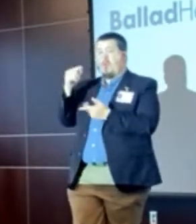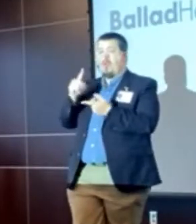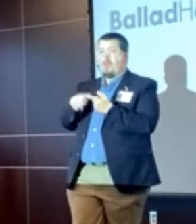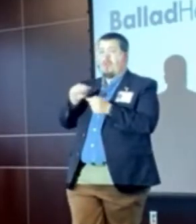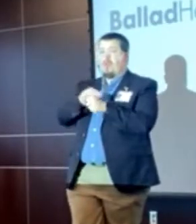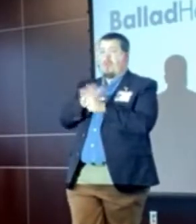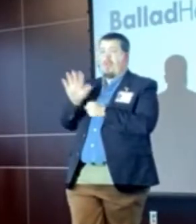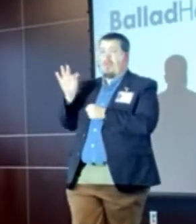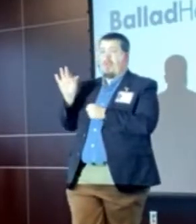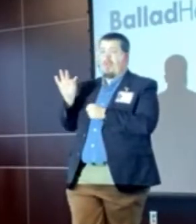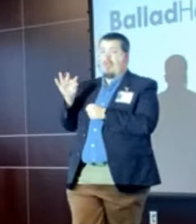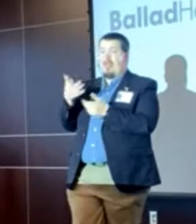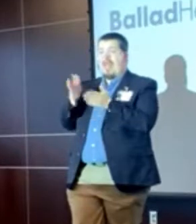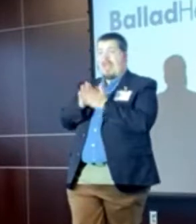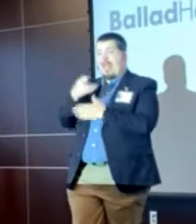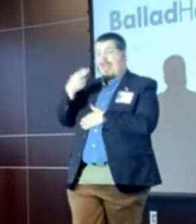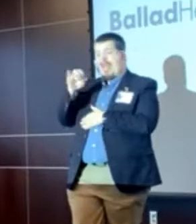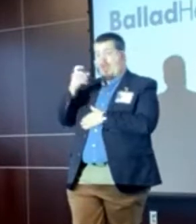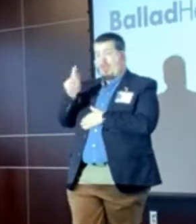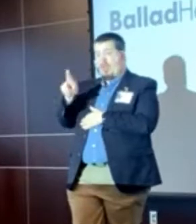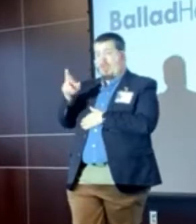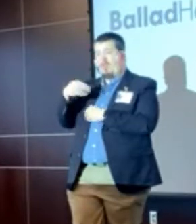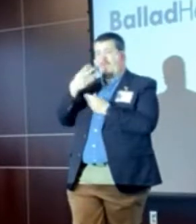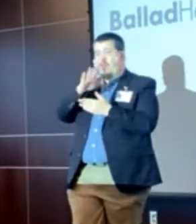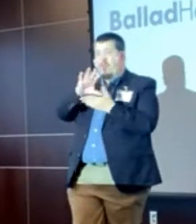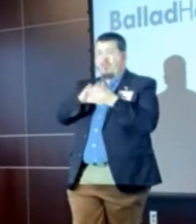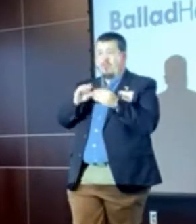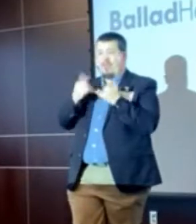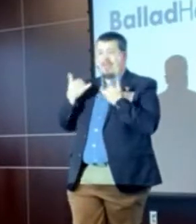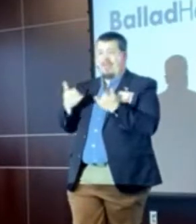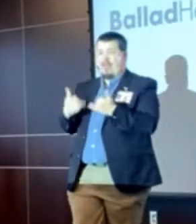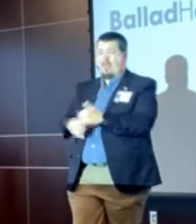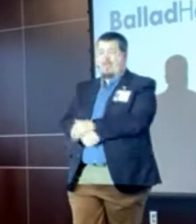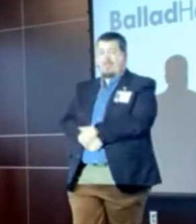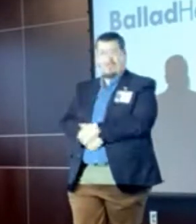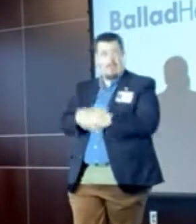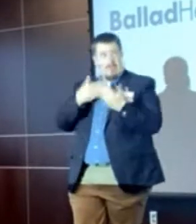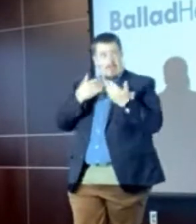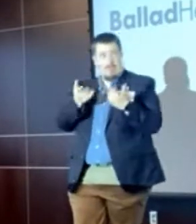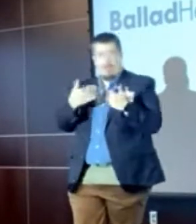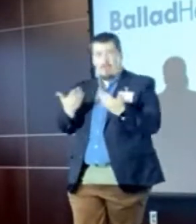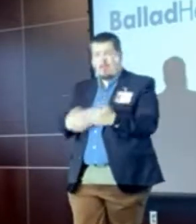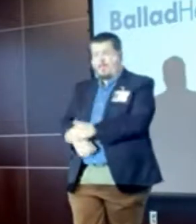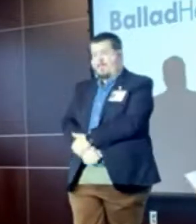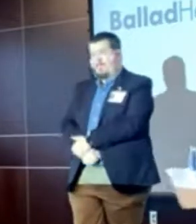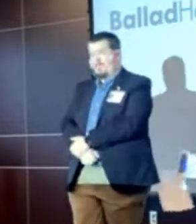COVID-19. I want to ask Heather to provide her story at this time. So, Heather, thank you for being